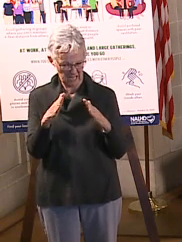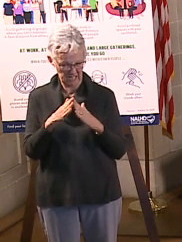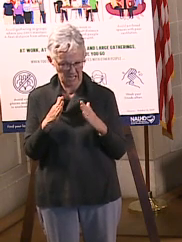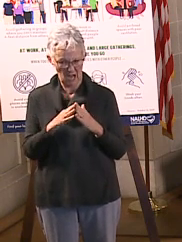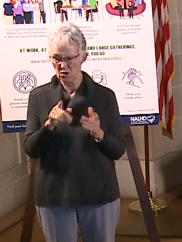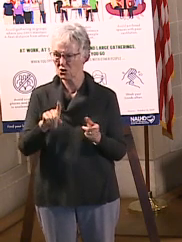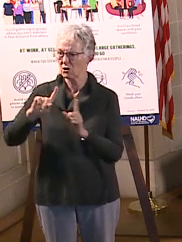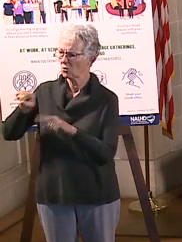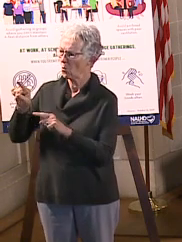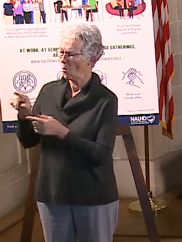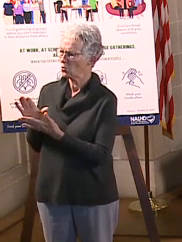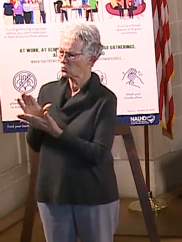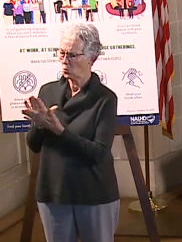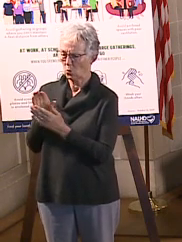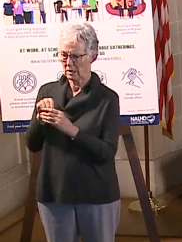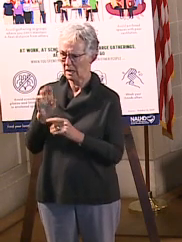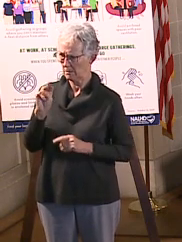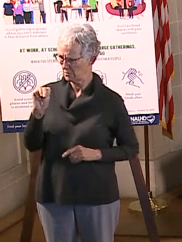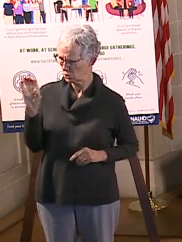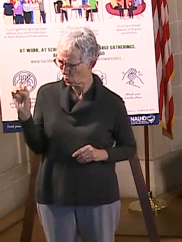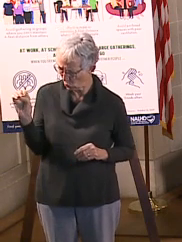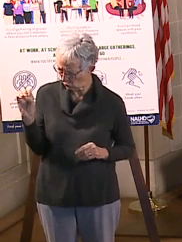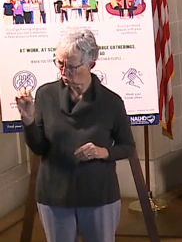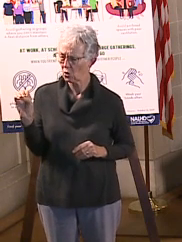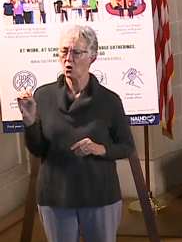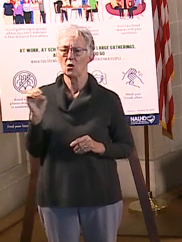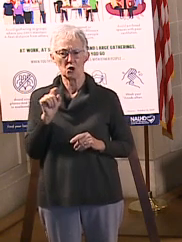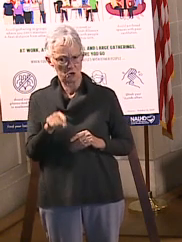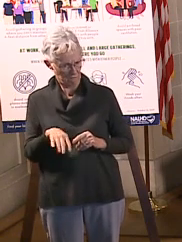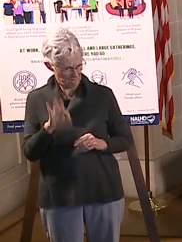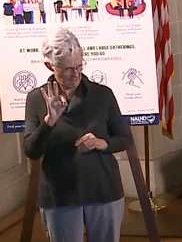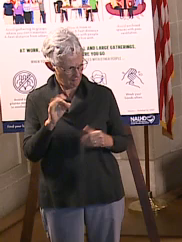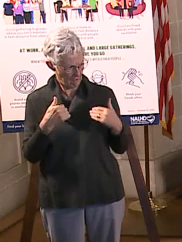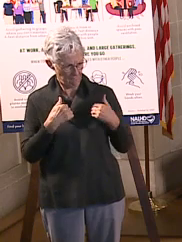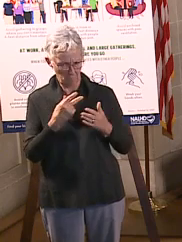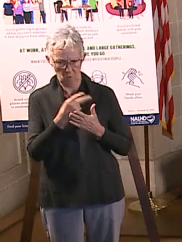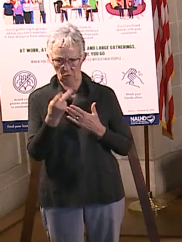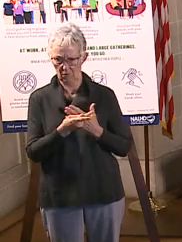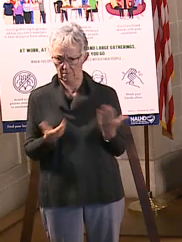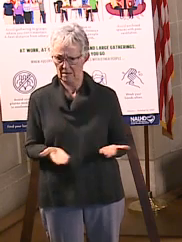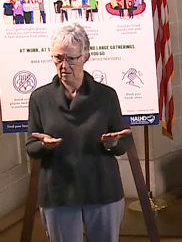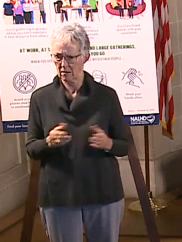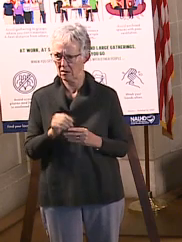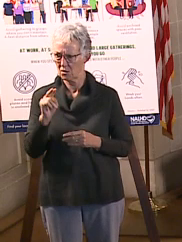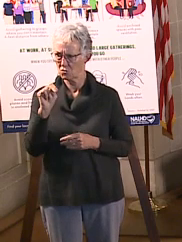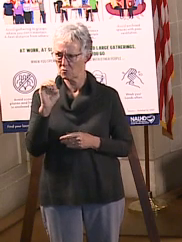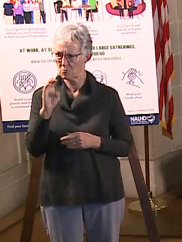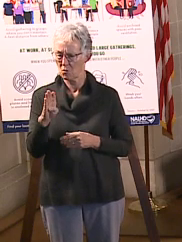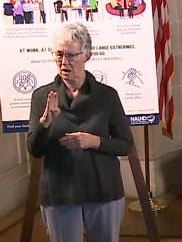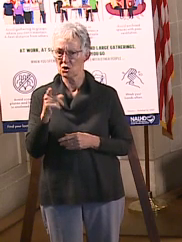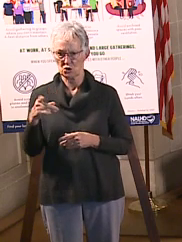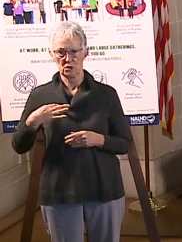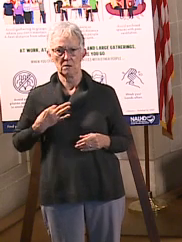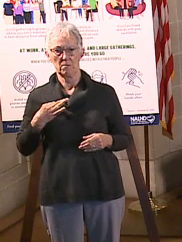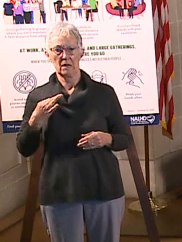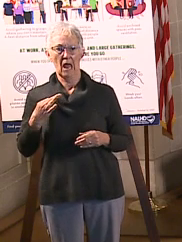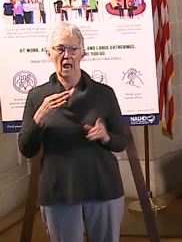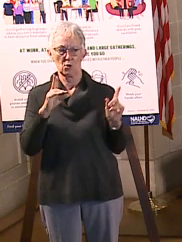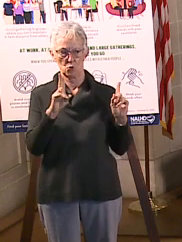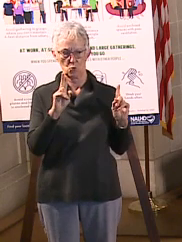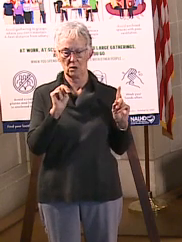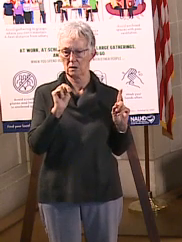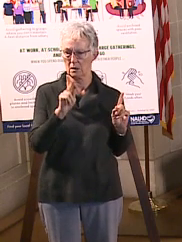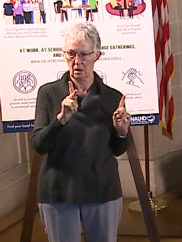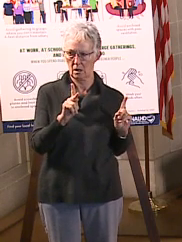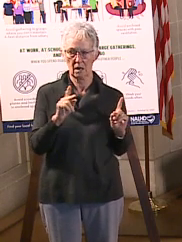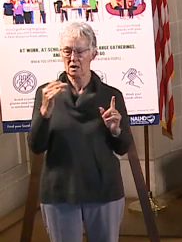found out about this program, applied for it at UNK, and got in. And guess what? She's coming back to Nebraska. She's going to finish her